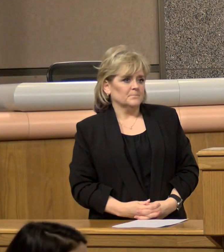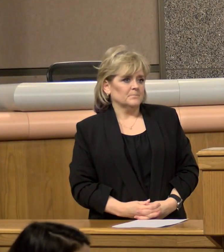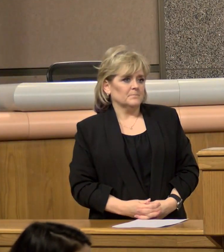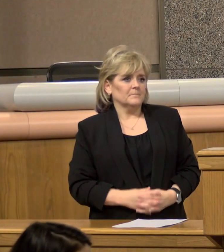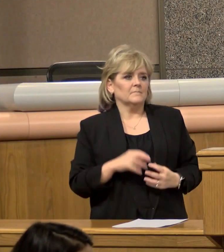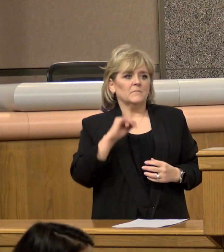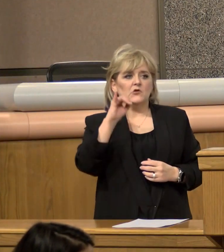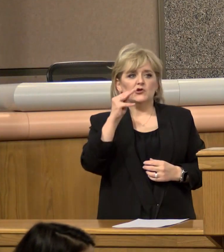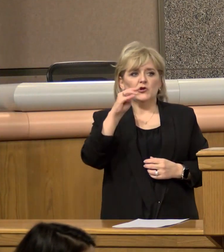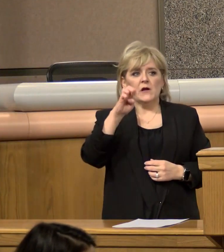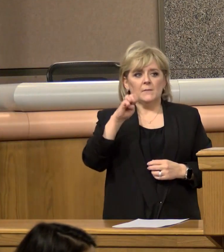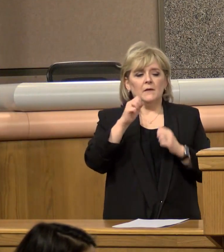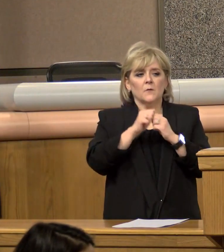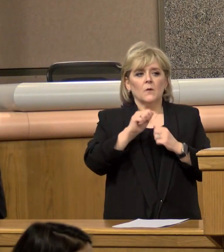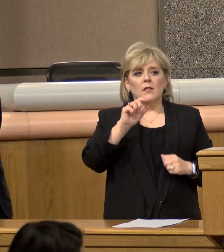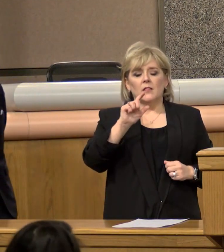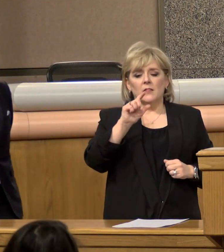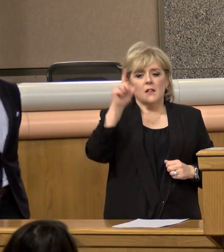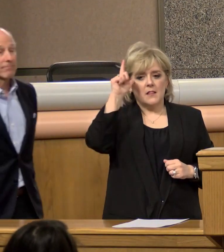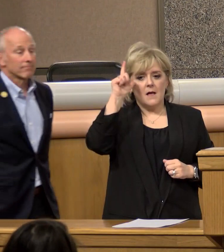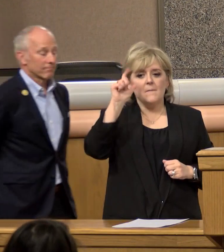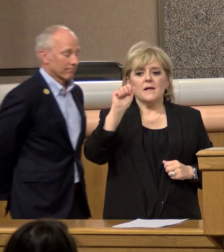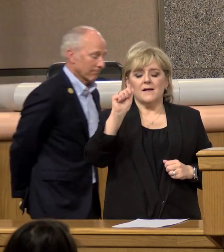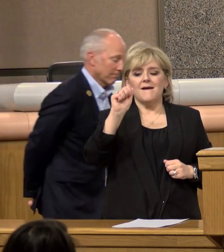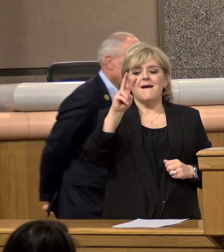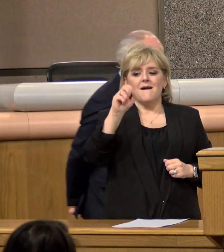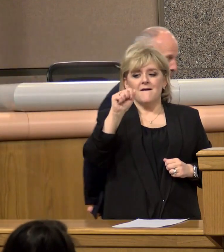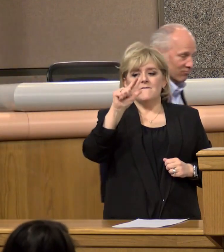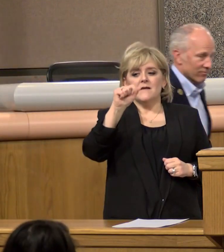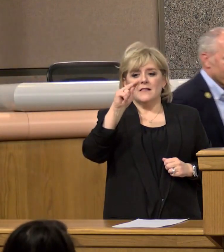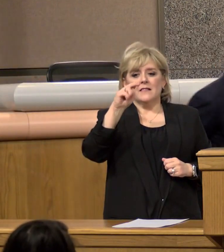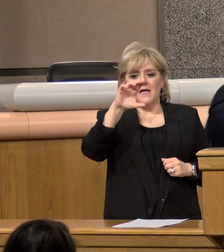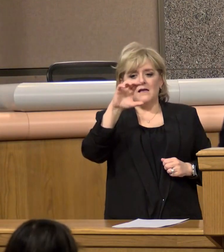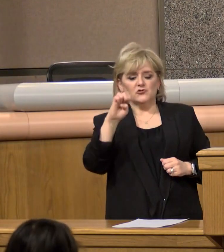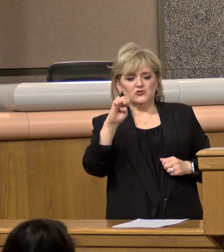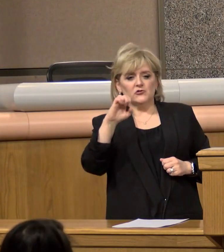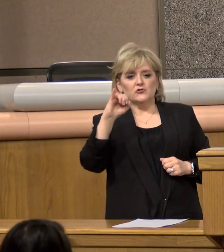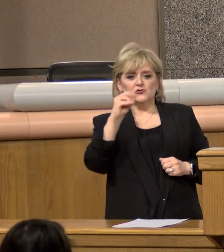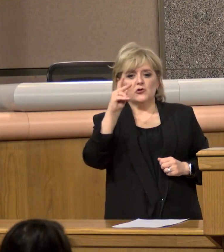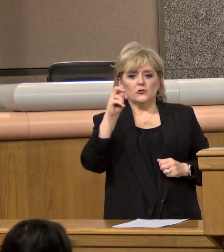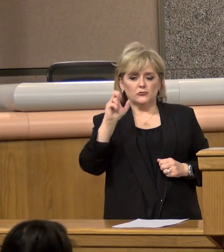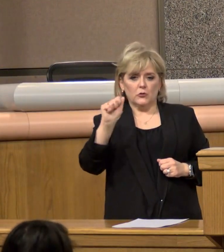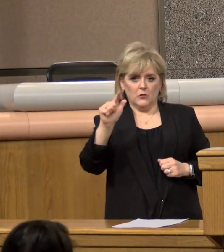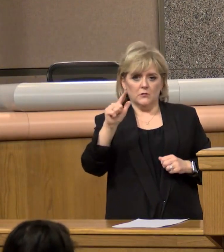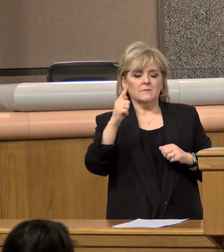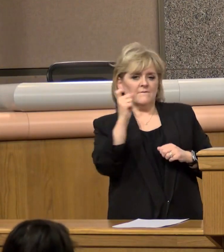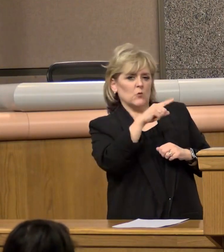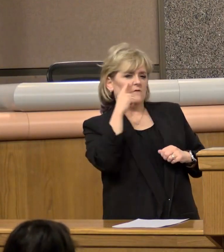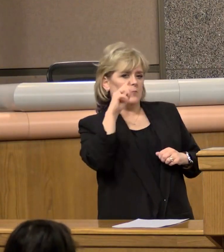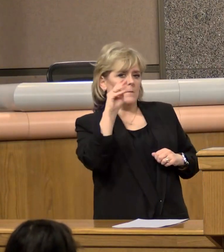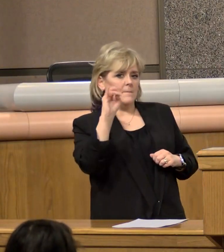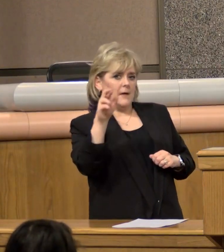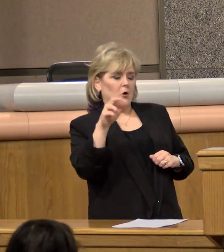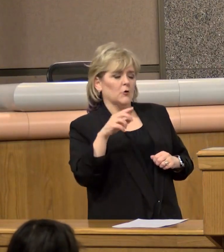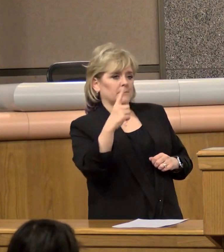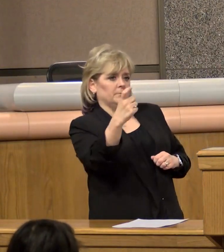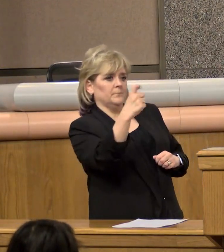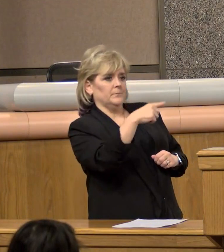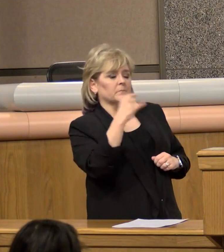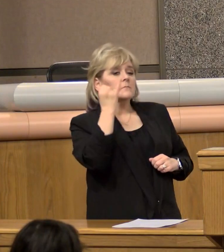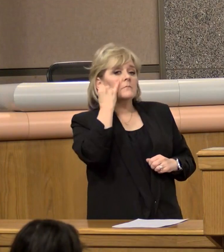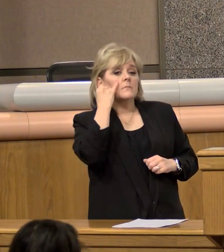I'm Jamie Lozano with the Lubbock Avalanche Journal, and I have a question for Mayor Pope. In the, in the instance that we are